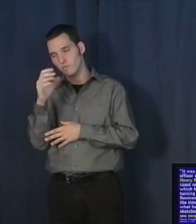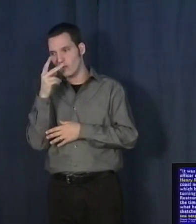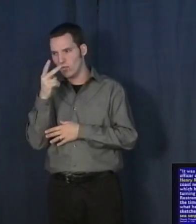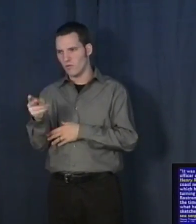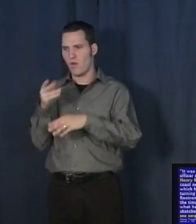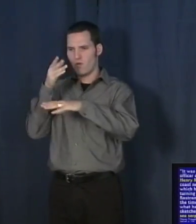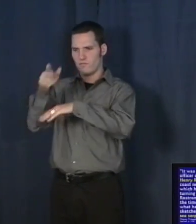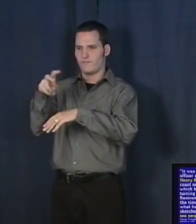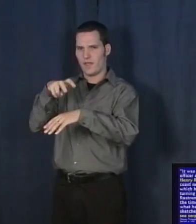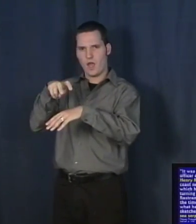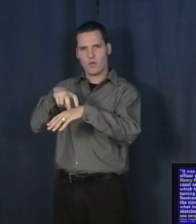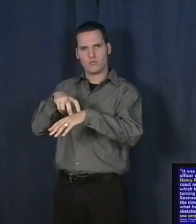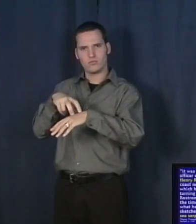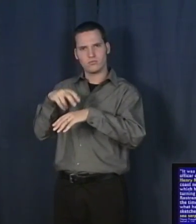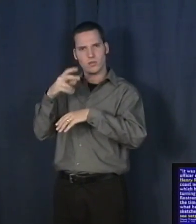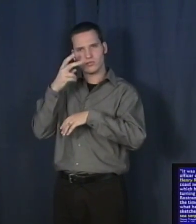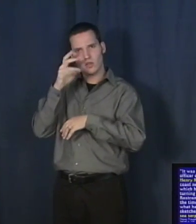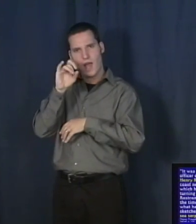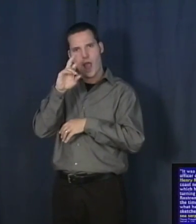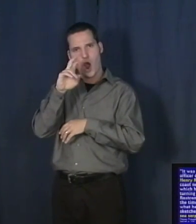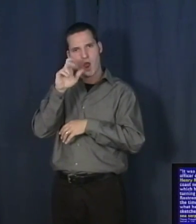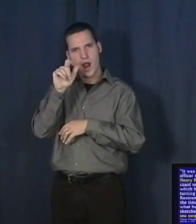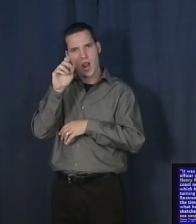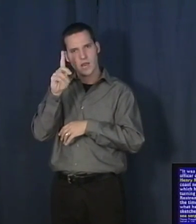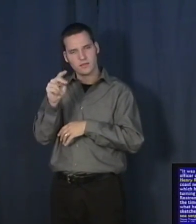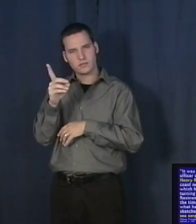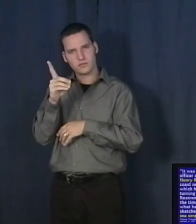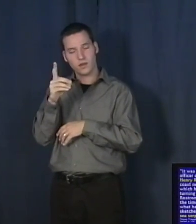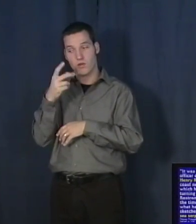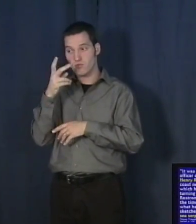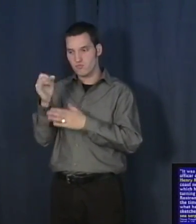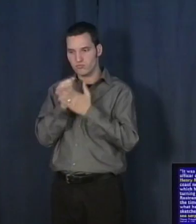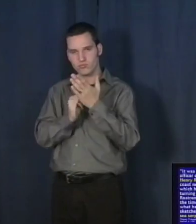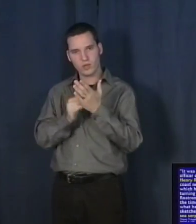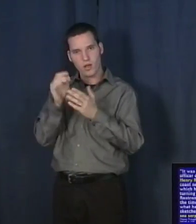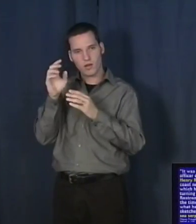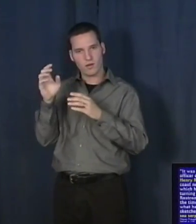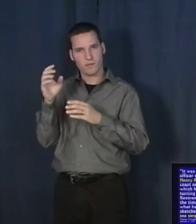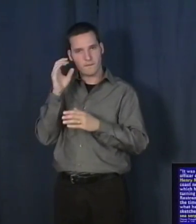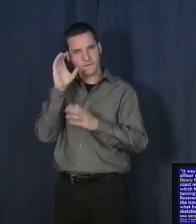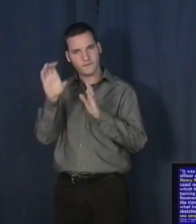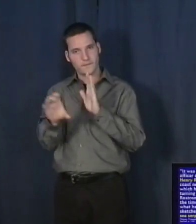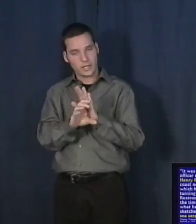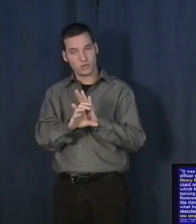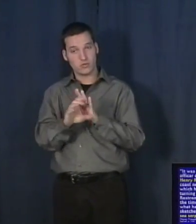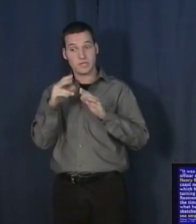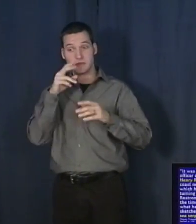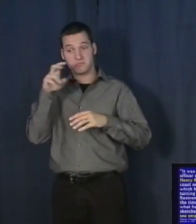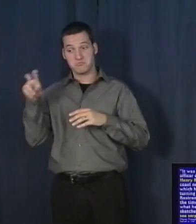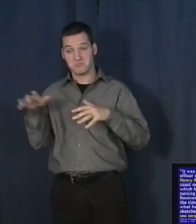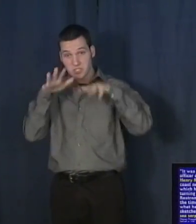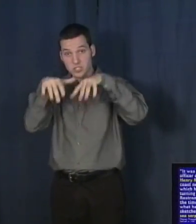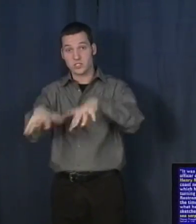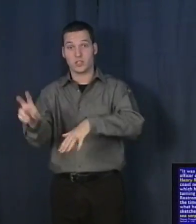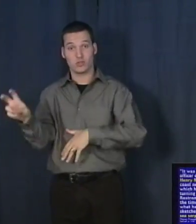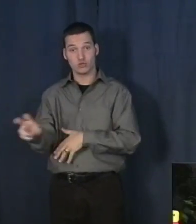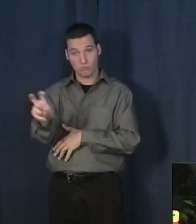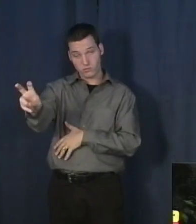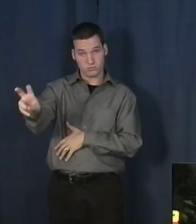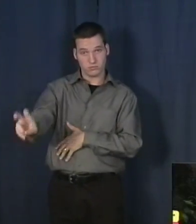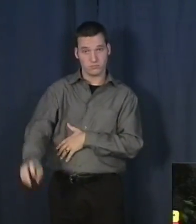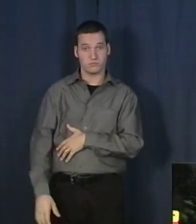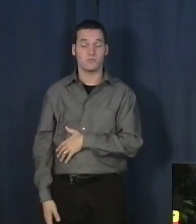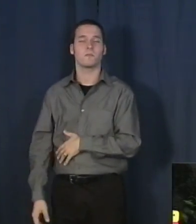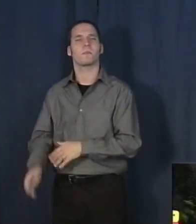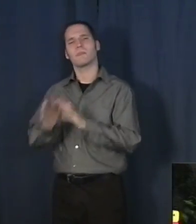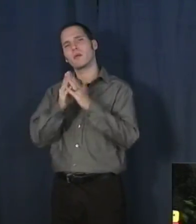1907, he saw off the coast of Ireland a sea monster. He sketched pictures of it. He said it was a sea serpent. Now, notice